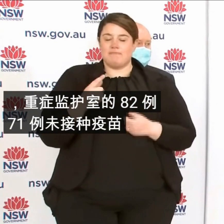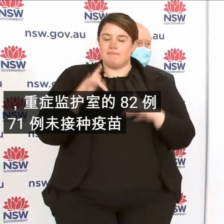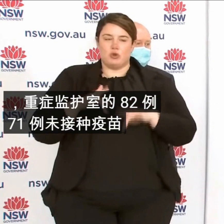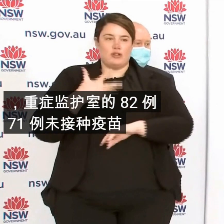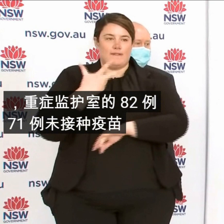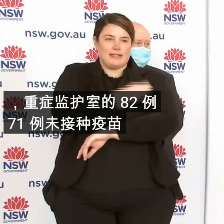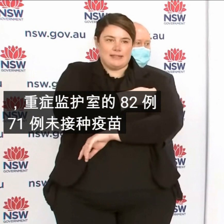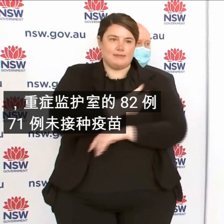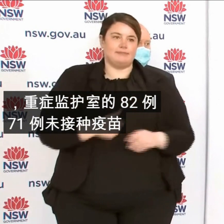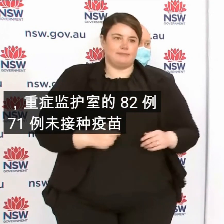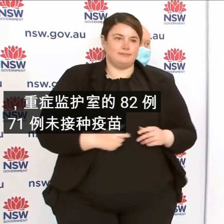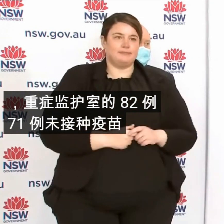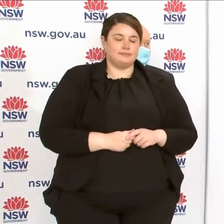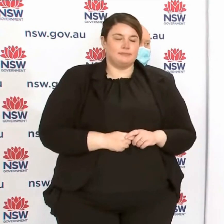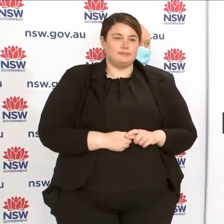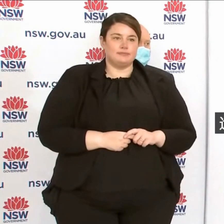vaccinated.